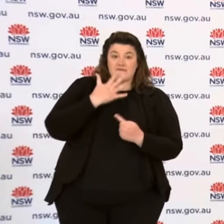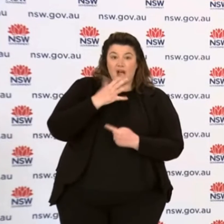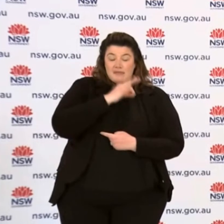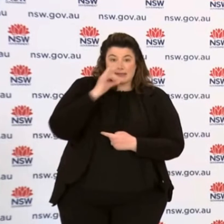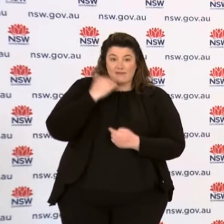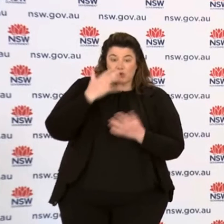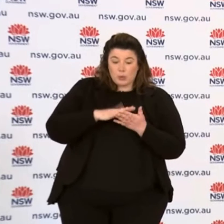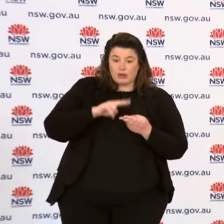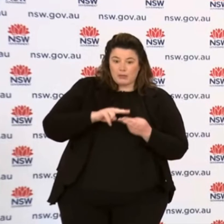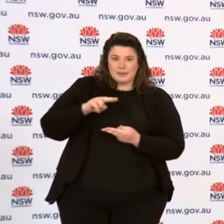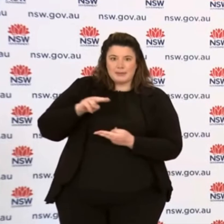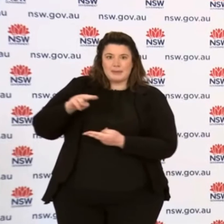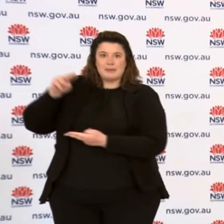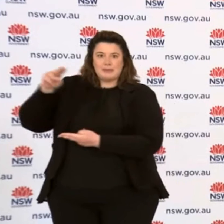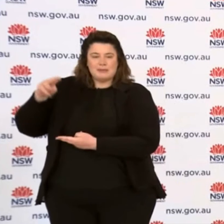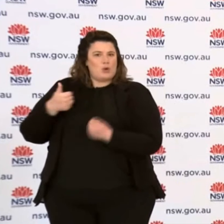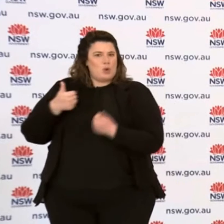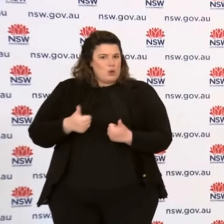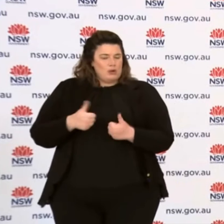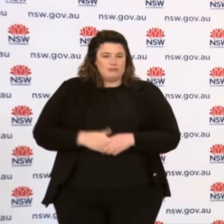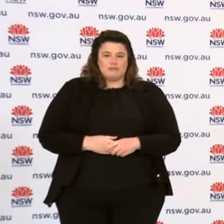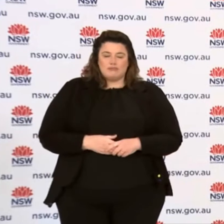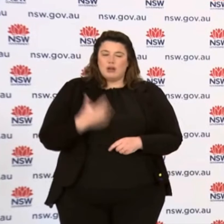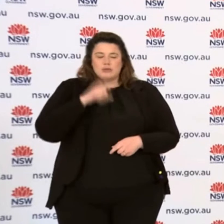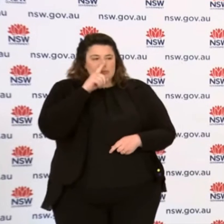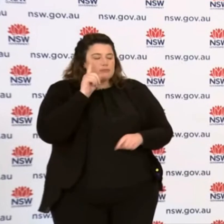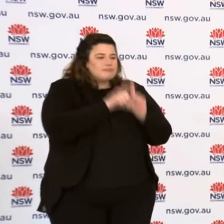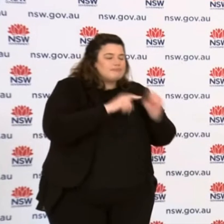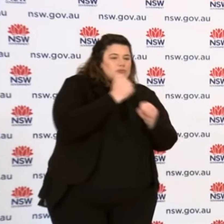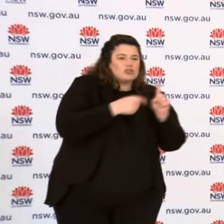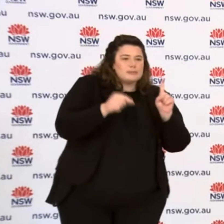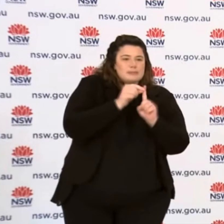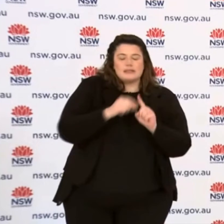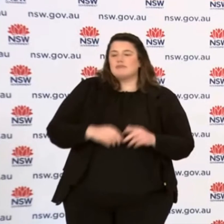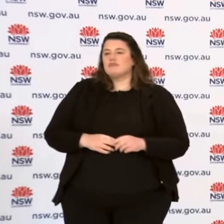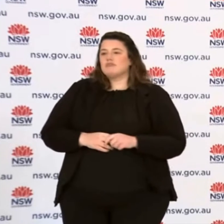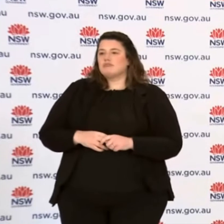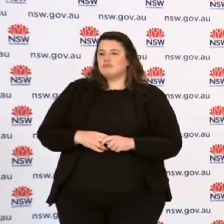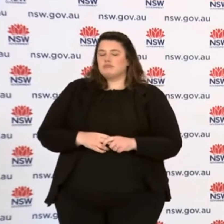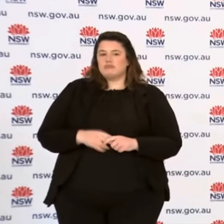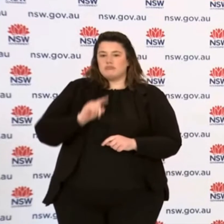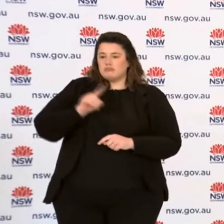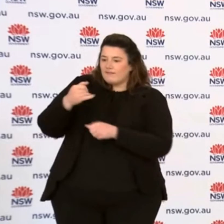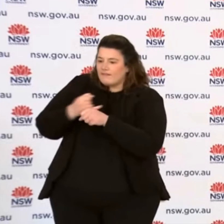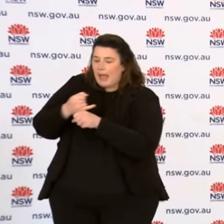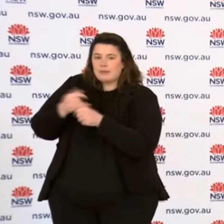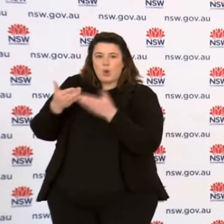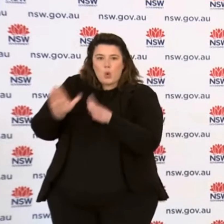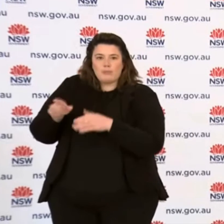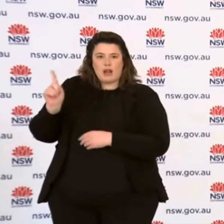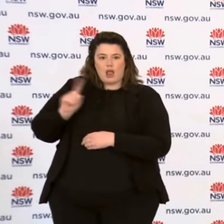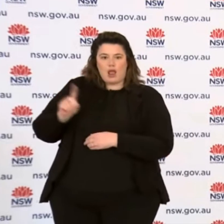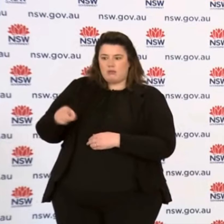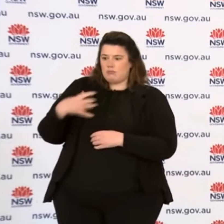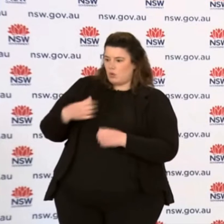I'd like to see people really getting along to their GPs. The federal government has now, obviously, GPs and pharmacies are in the domain